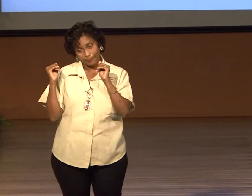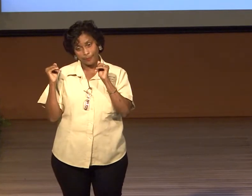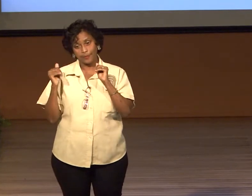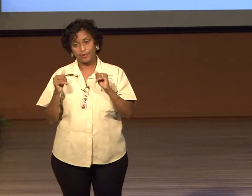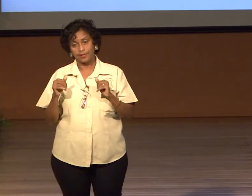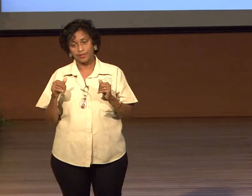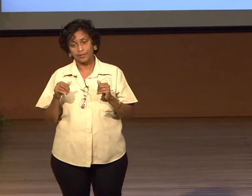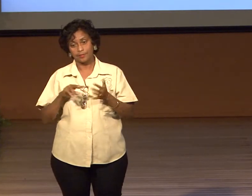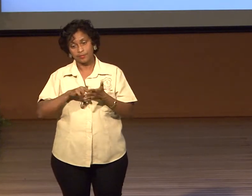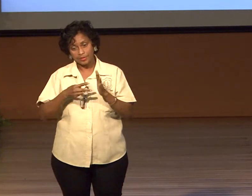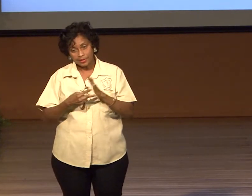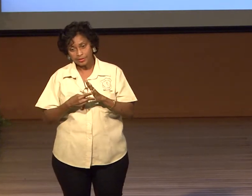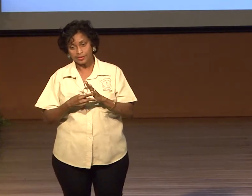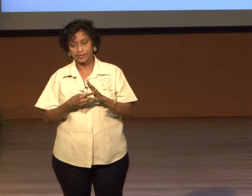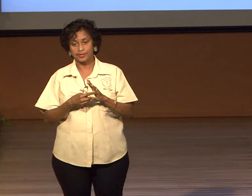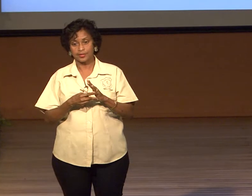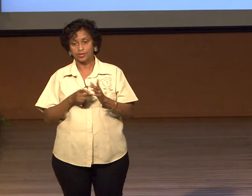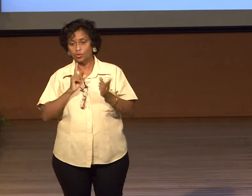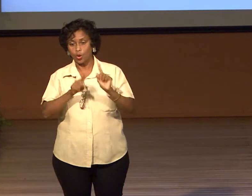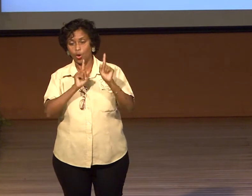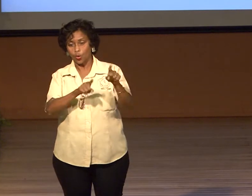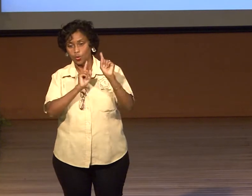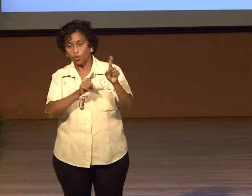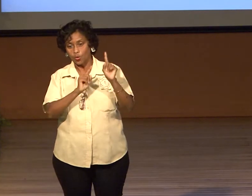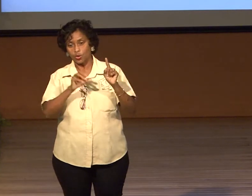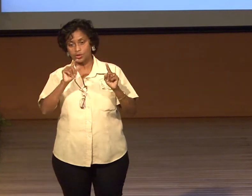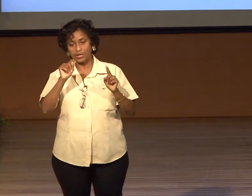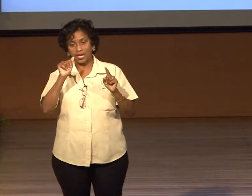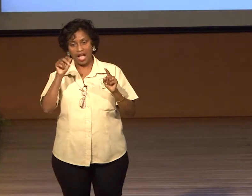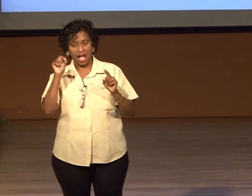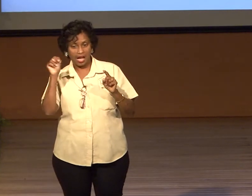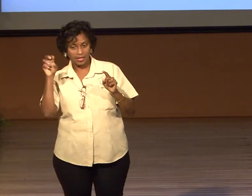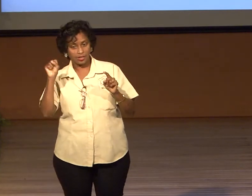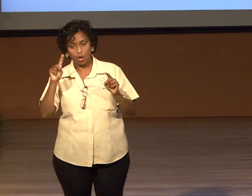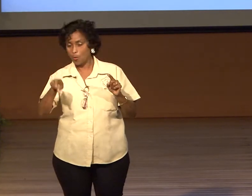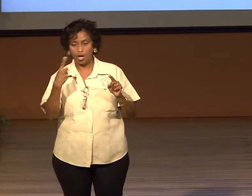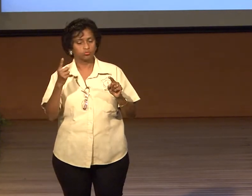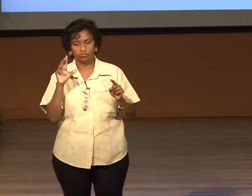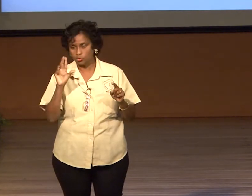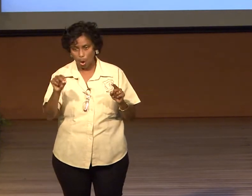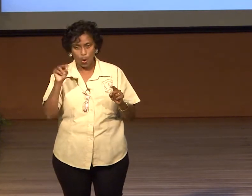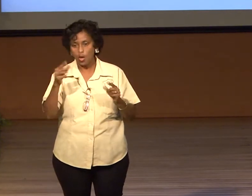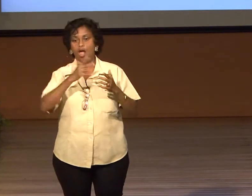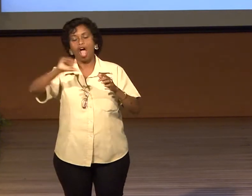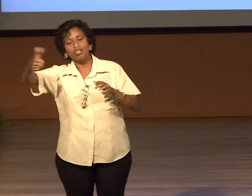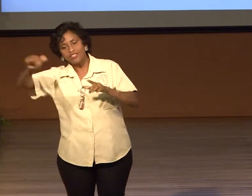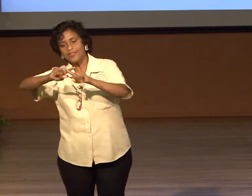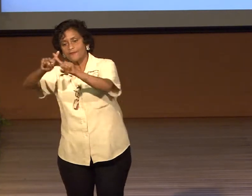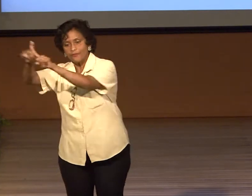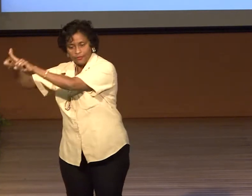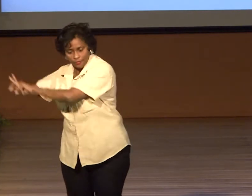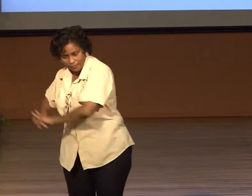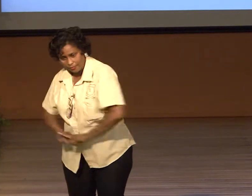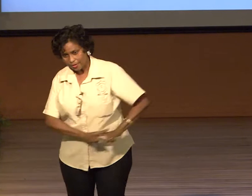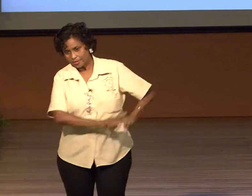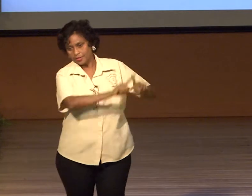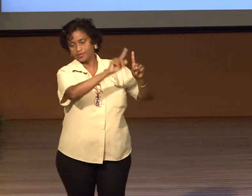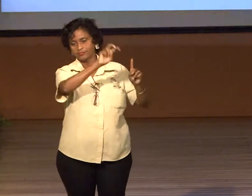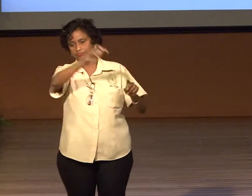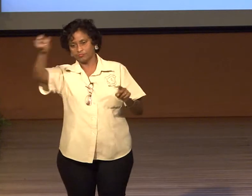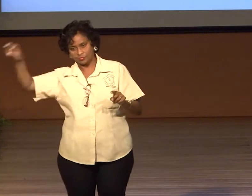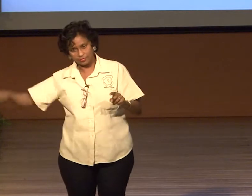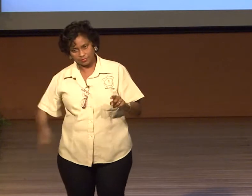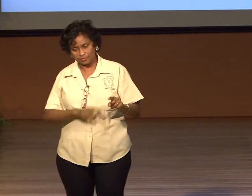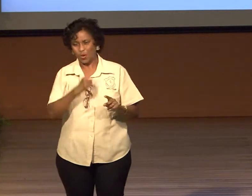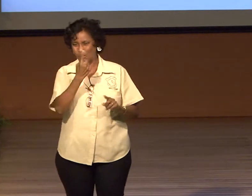But everybody here needs to think about it. Any one of us could have a mental health problem, and we would really prefer to go to a clinic outside, any of the